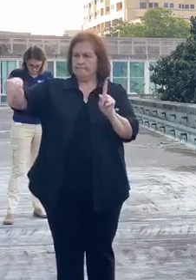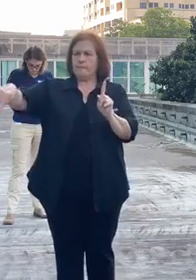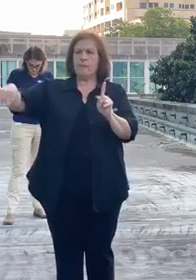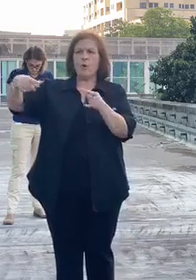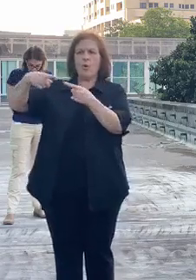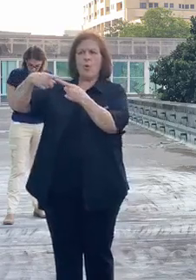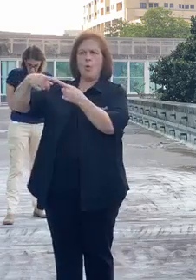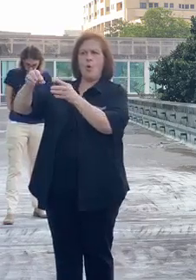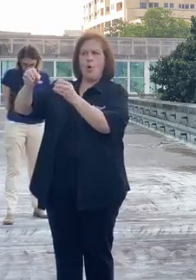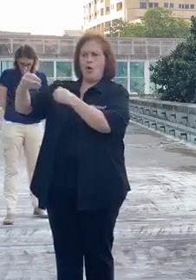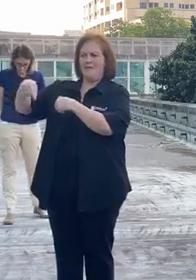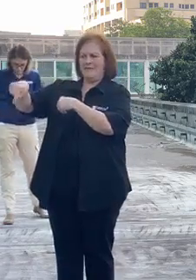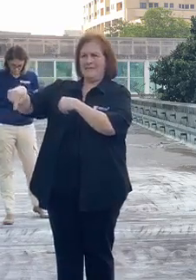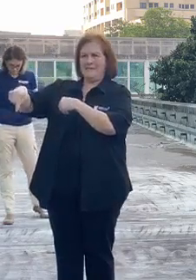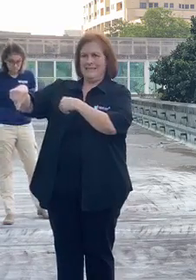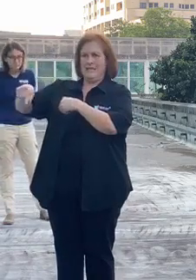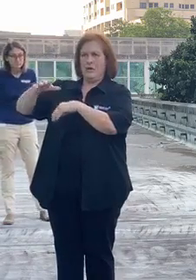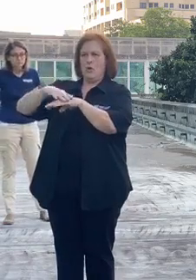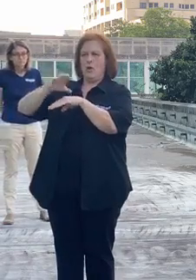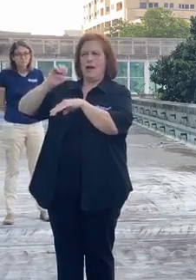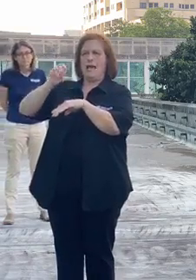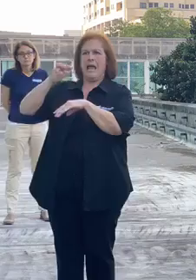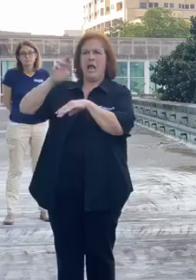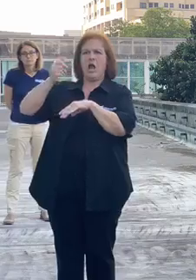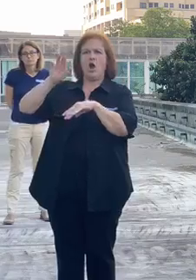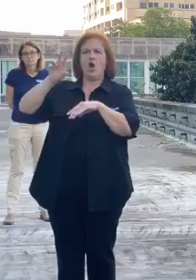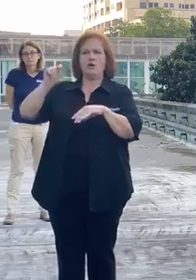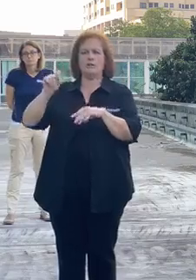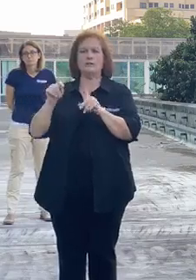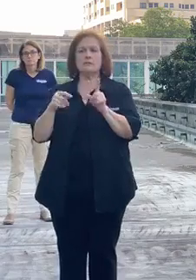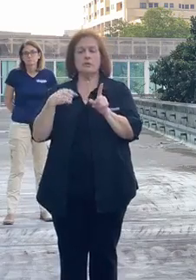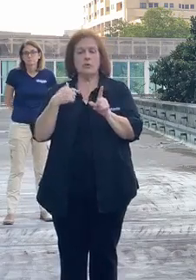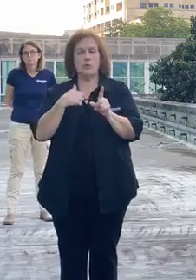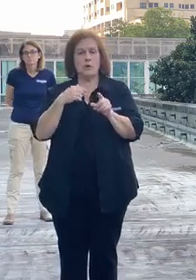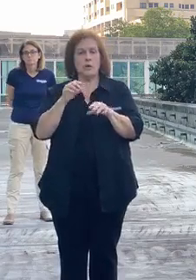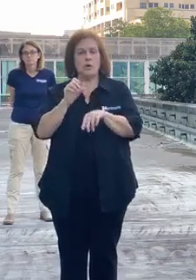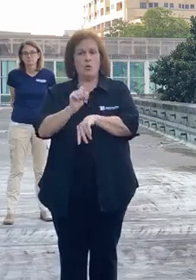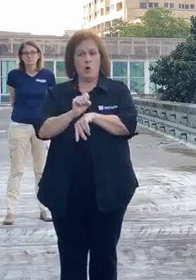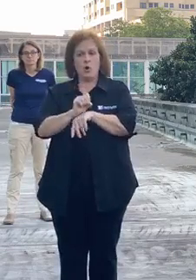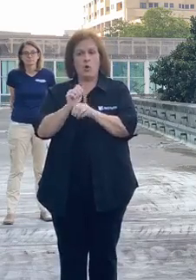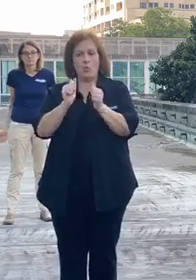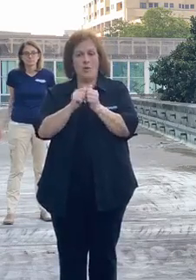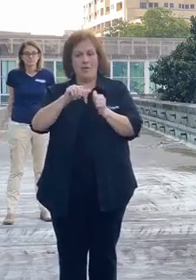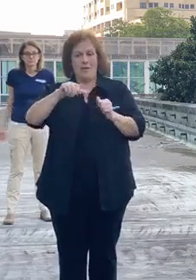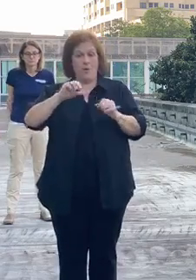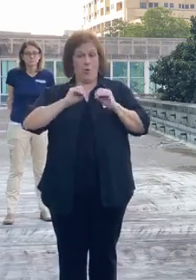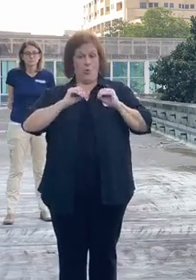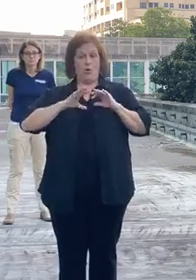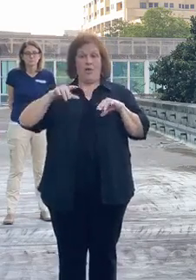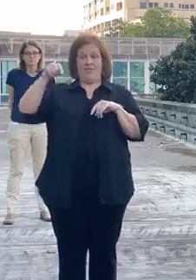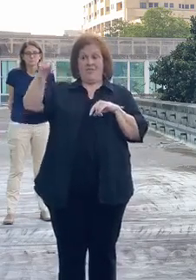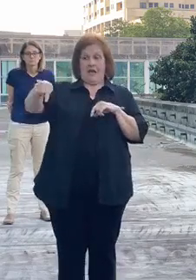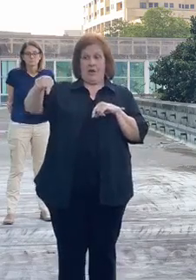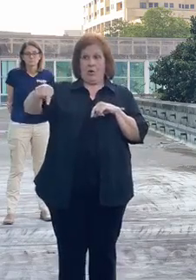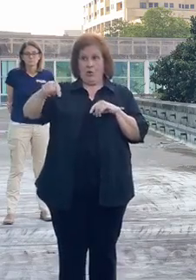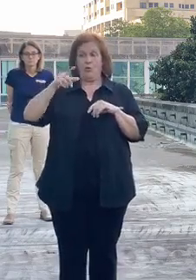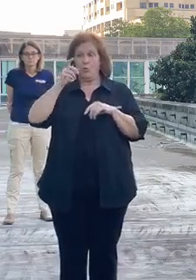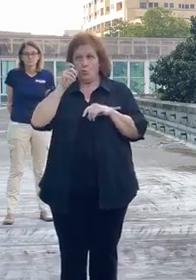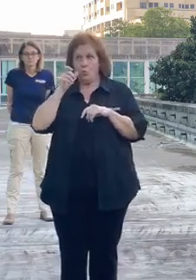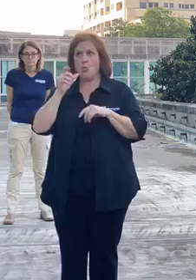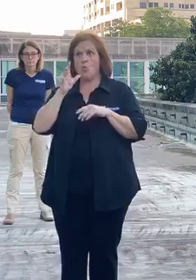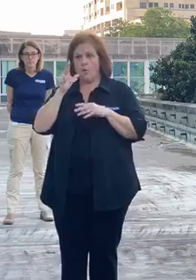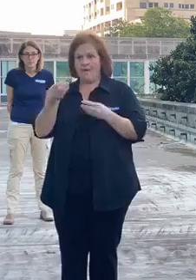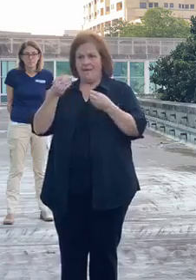in New Orleans off of Earhart. We're working with an adjacent owner there who is